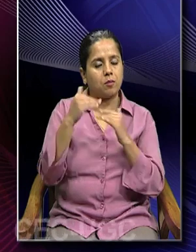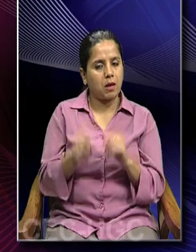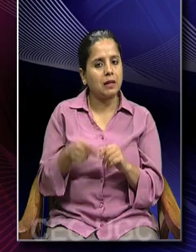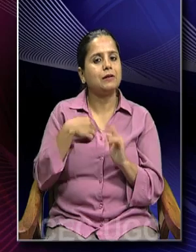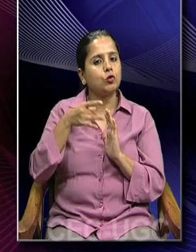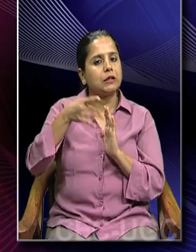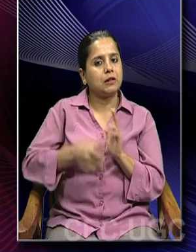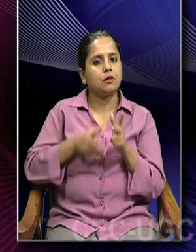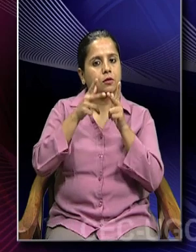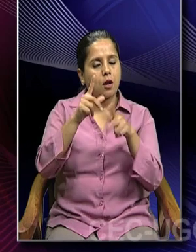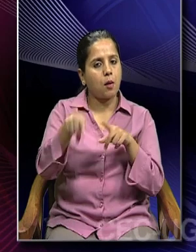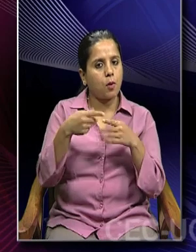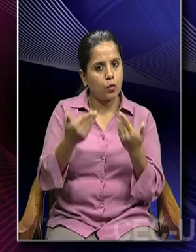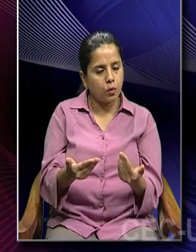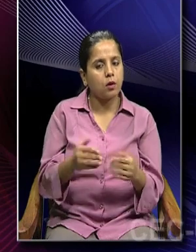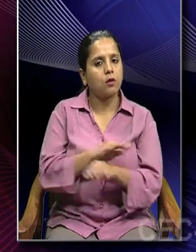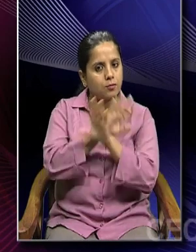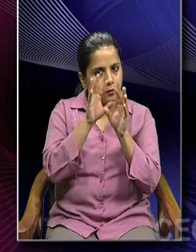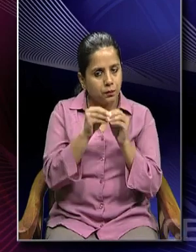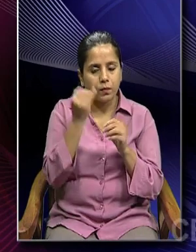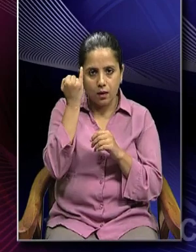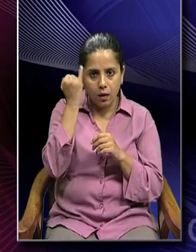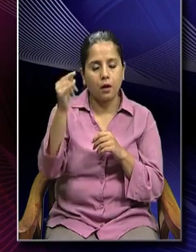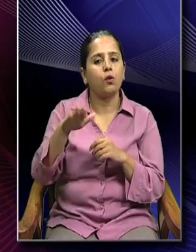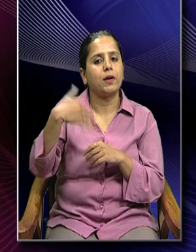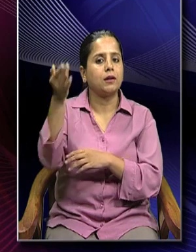in detail about this entire idea in